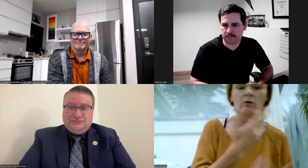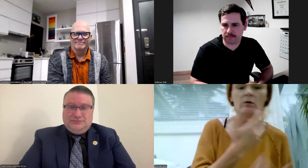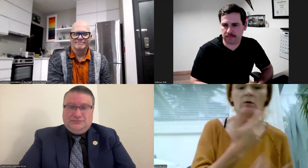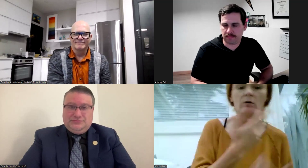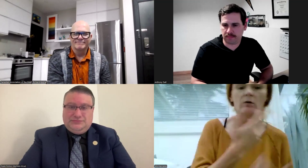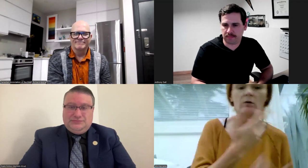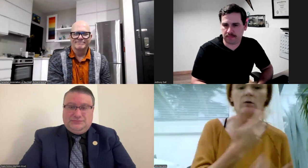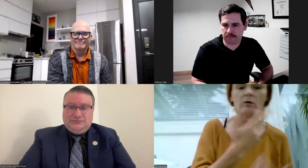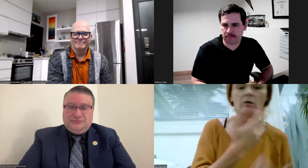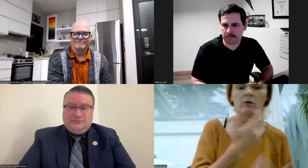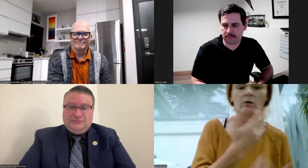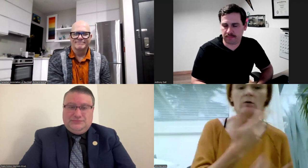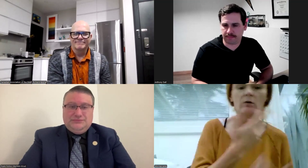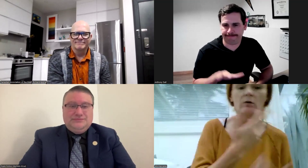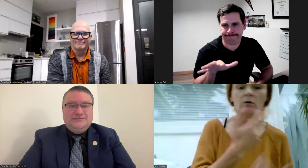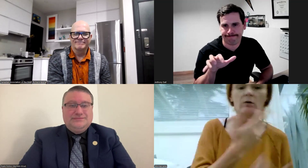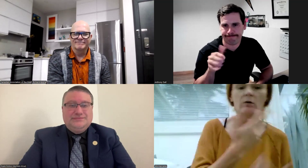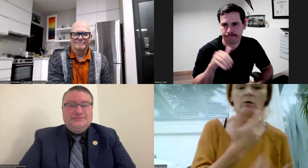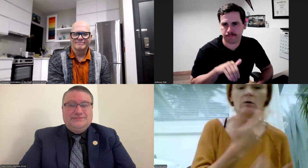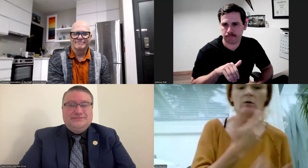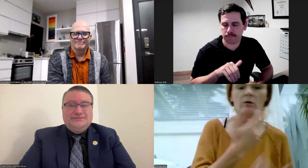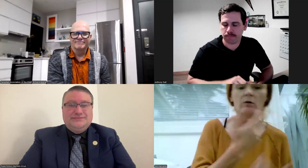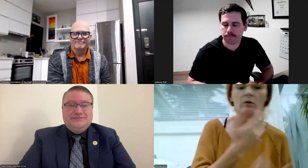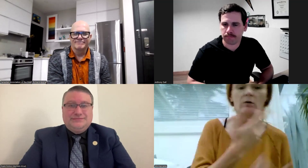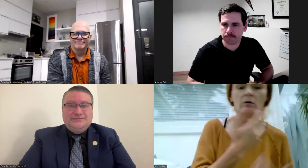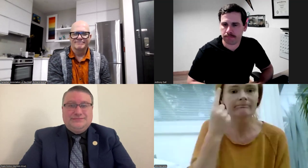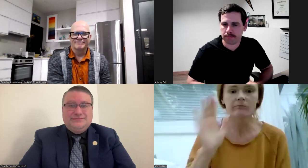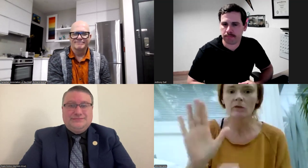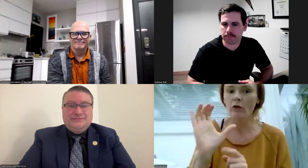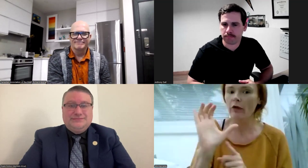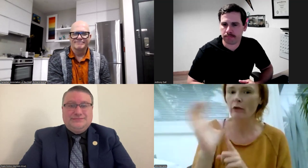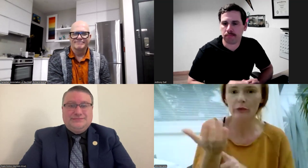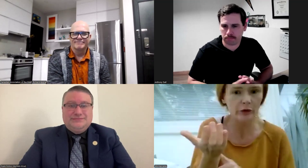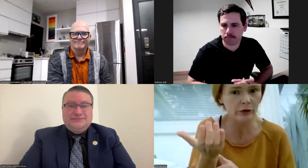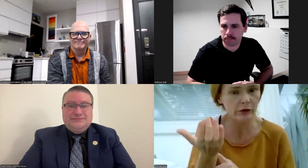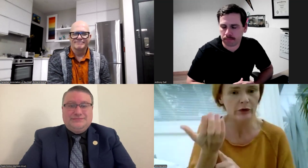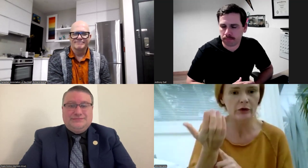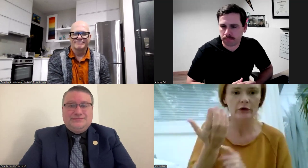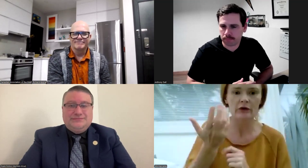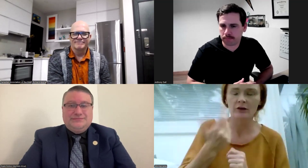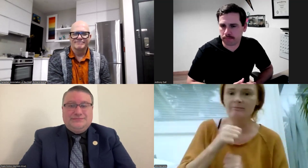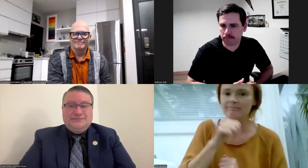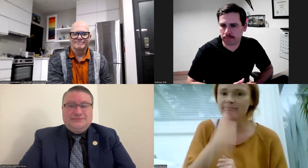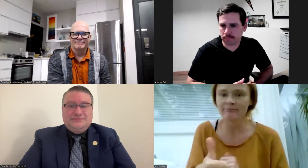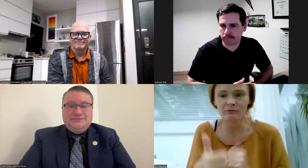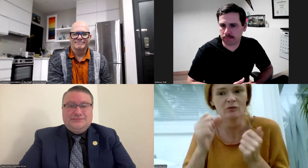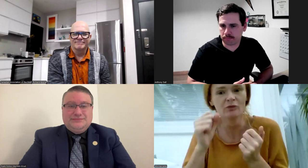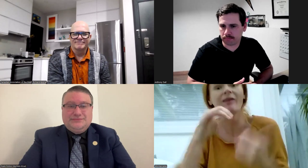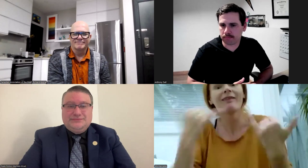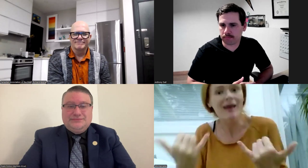my children at the same time. Ủa sao chị để Oh, email của you've Gmail frozen đó không again. chịu vậy? And I just don't understand the